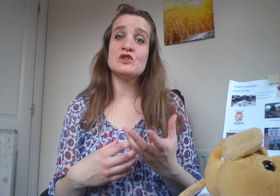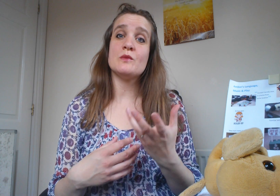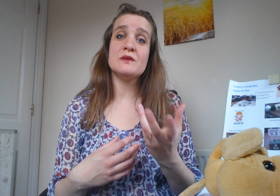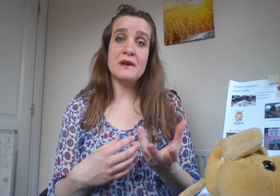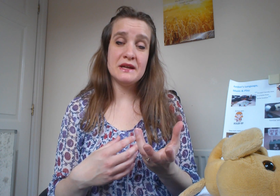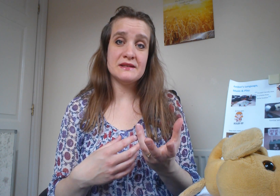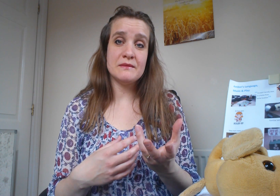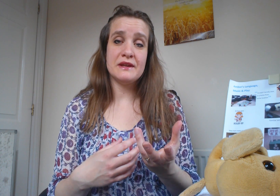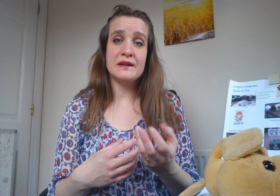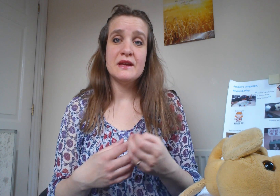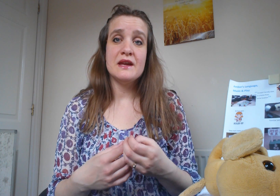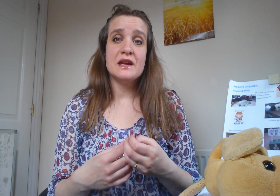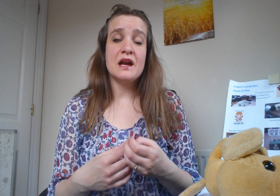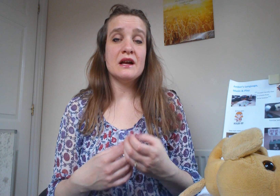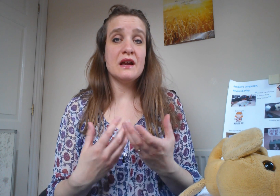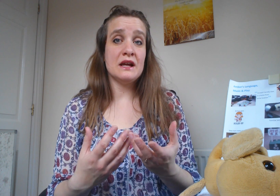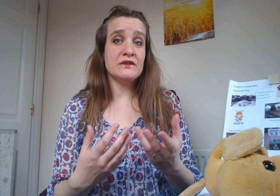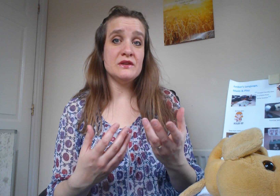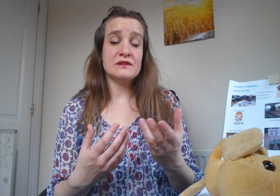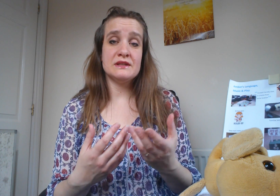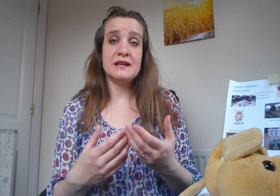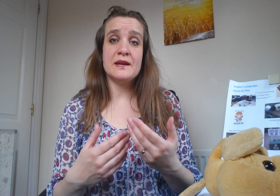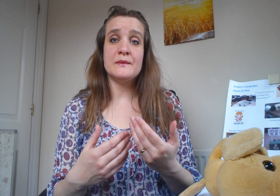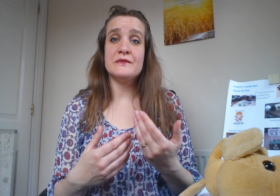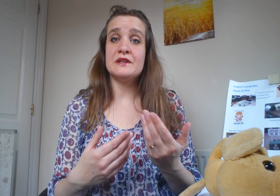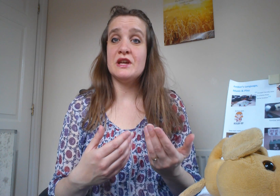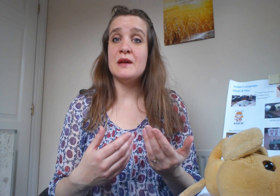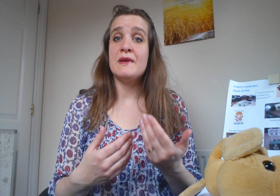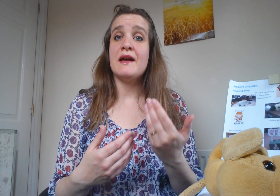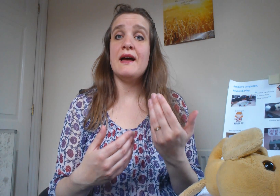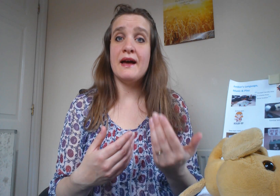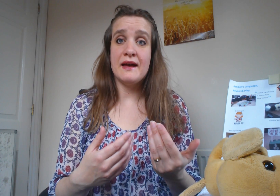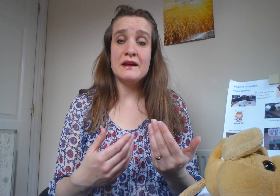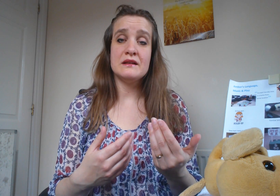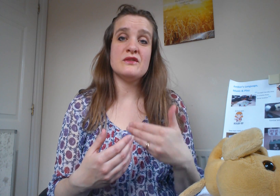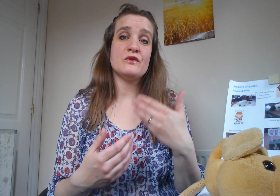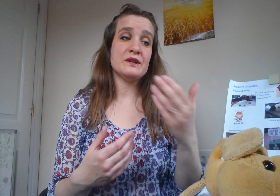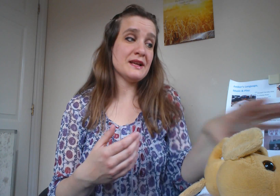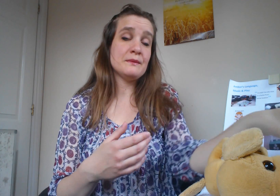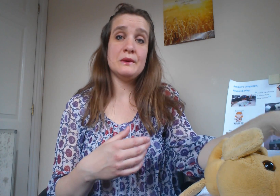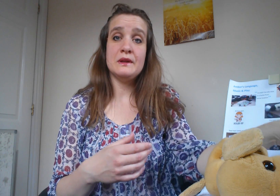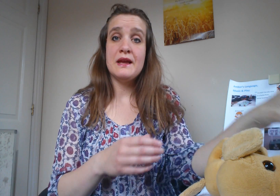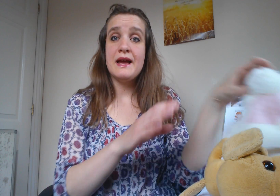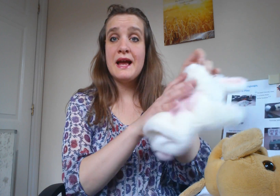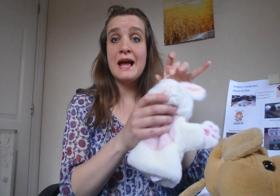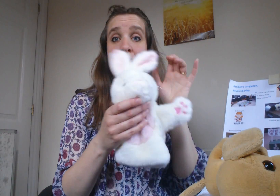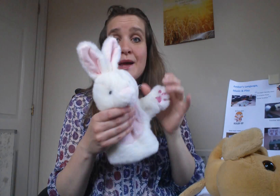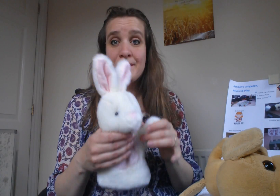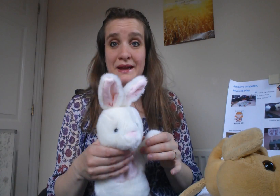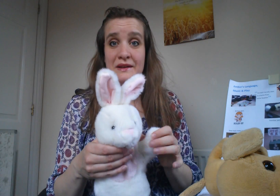shop to buy something, I'll have used the term un, for example, un